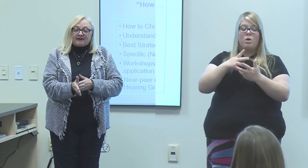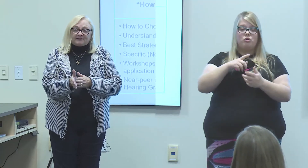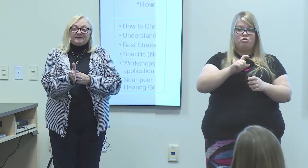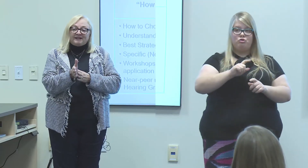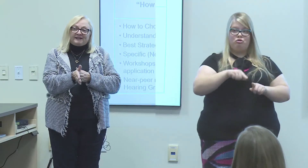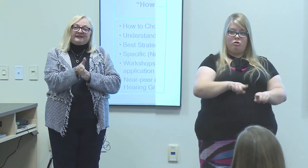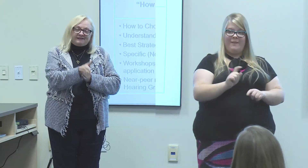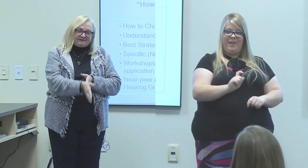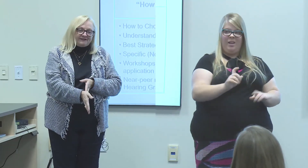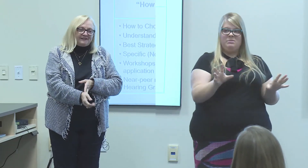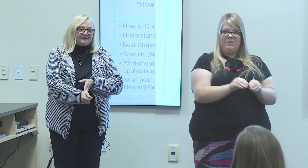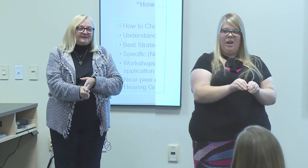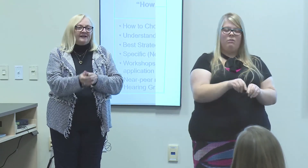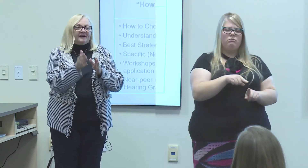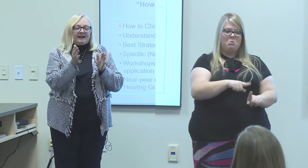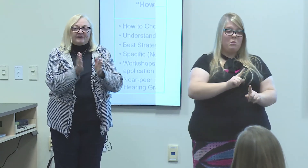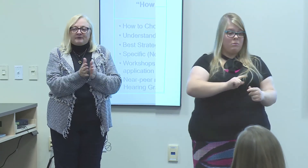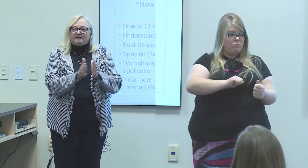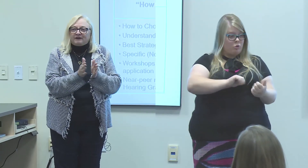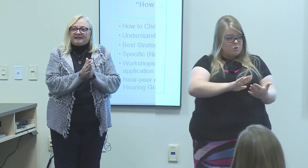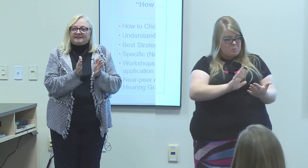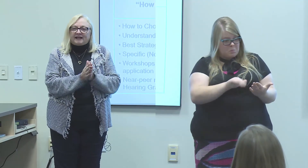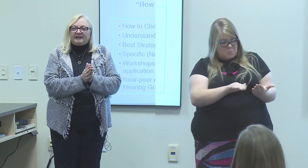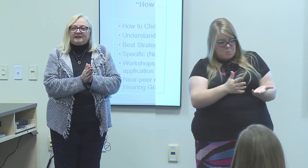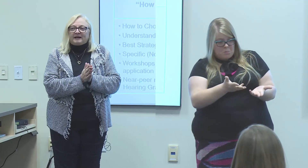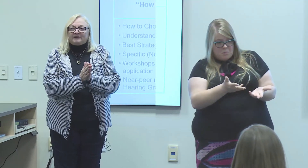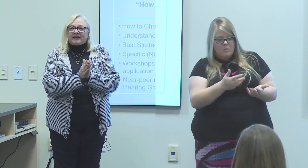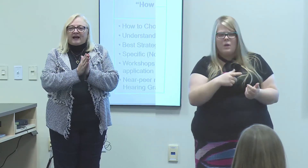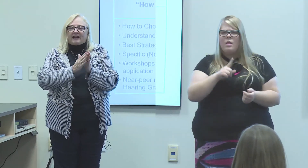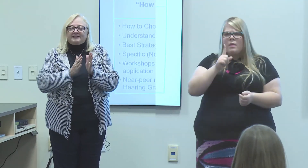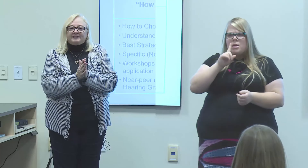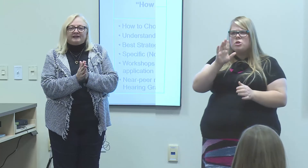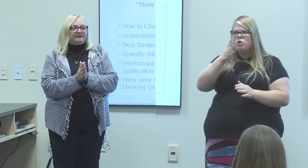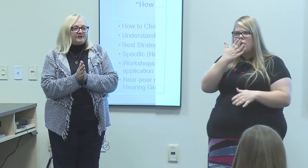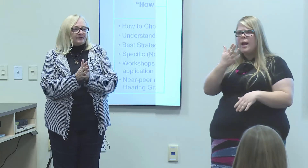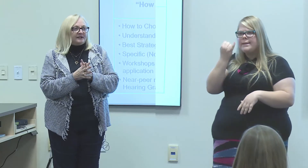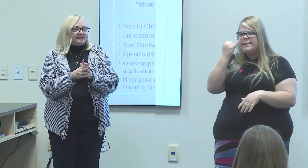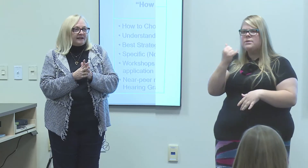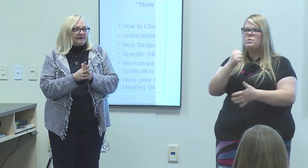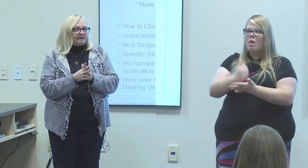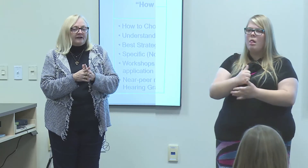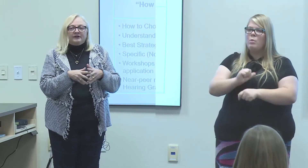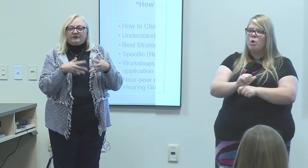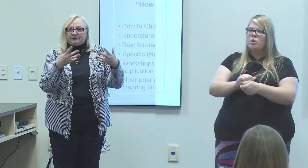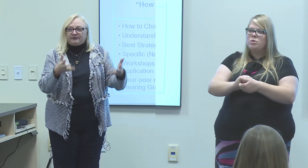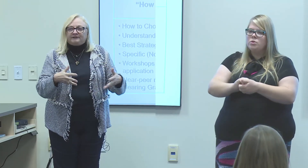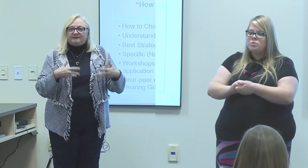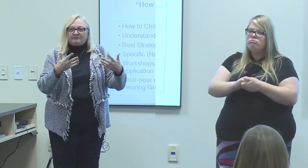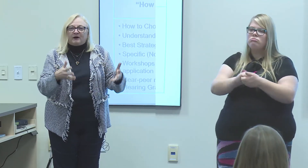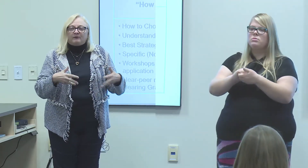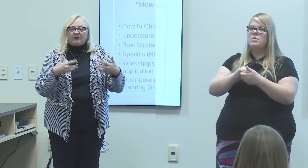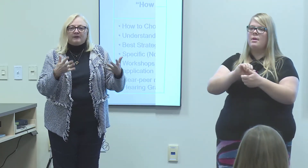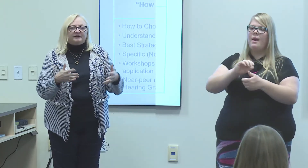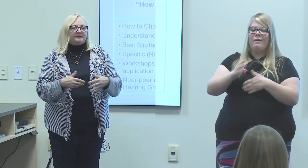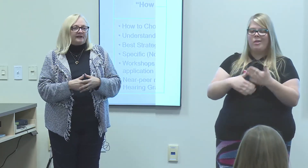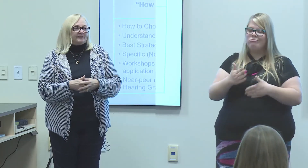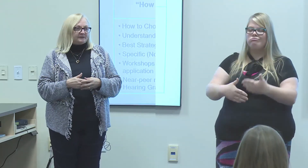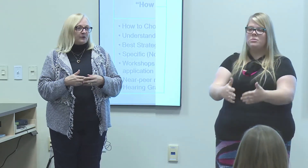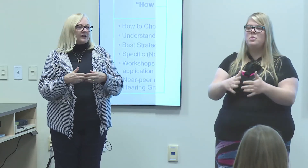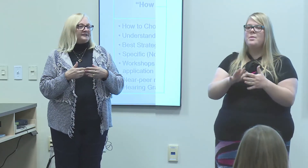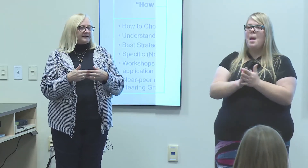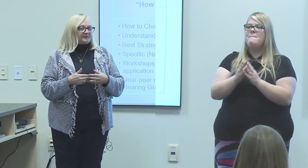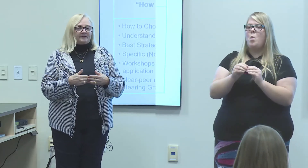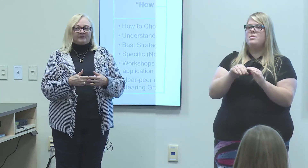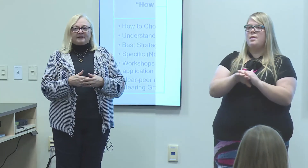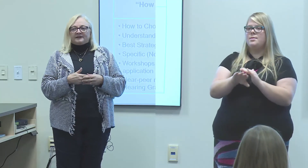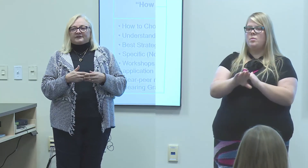approached them at the meeting in Phoenix, and they were very excited about the idea of us working together to get the ball rolling to make things